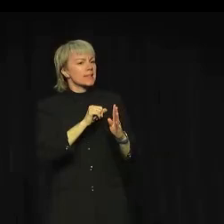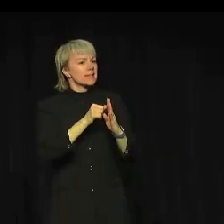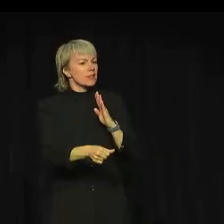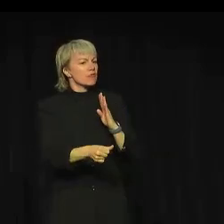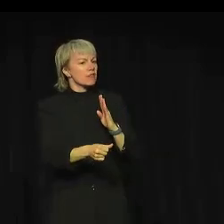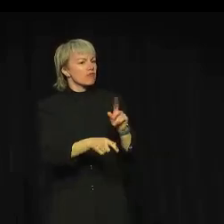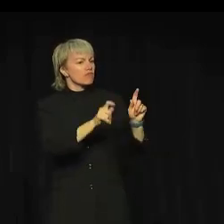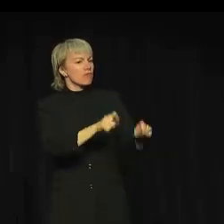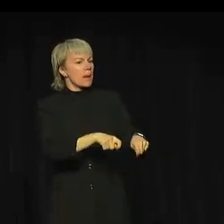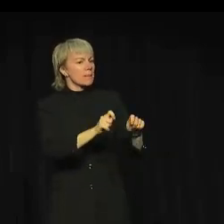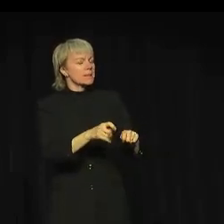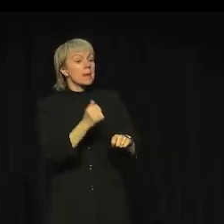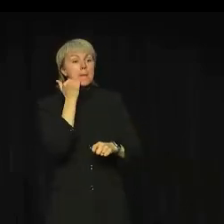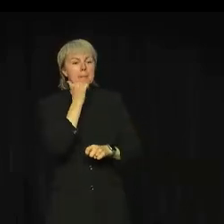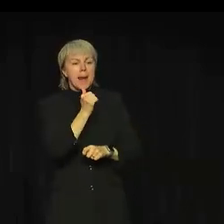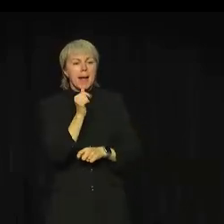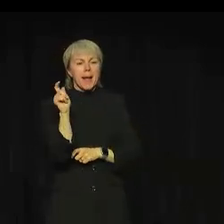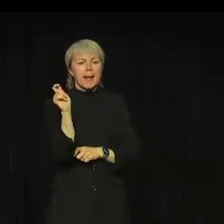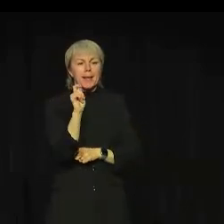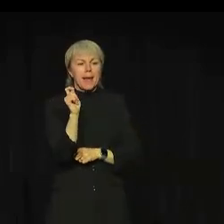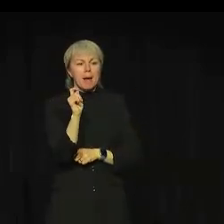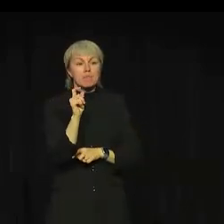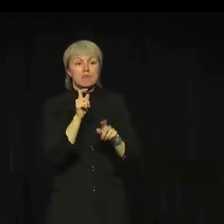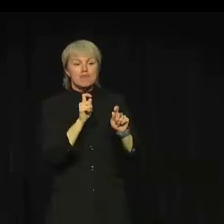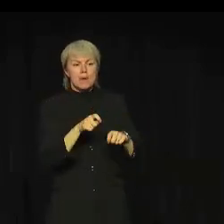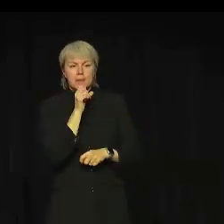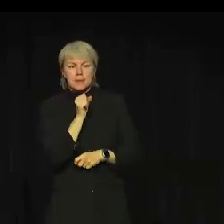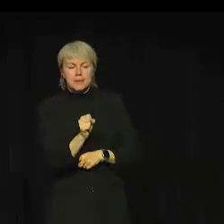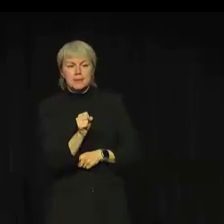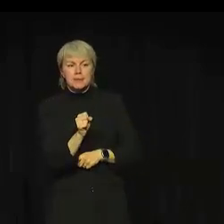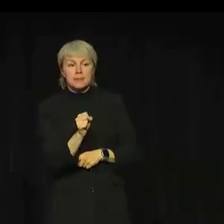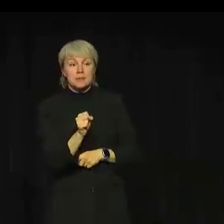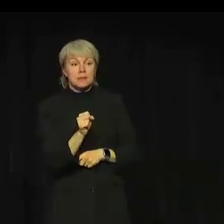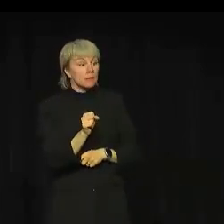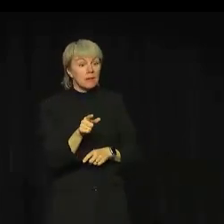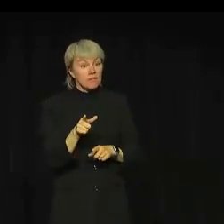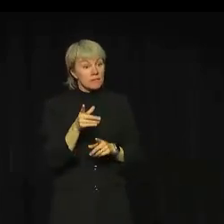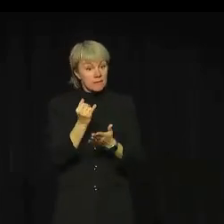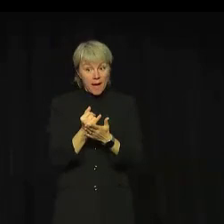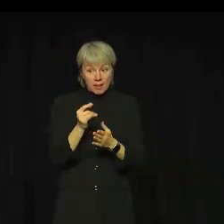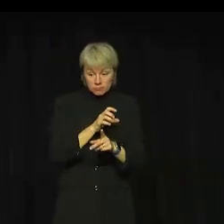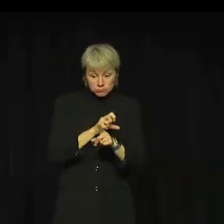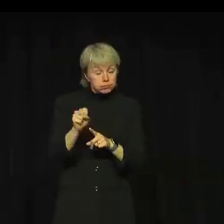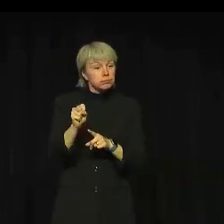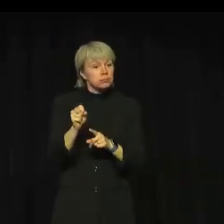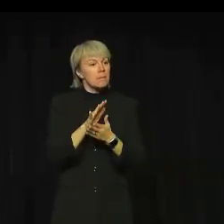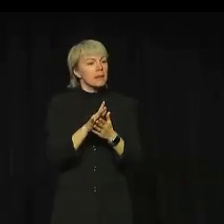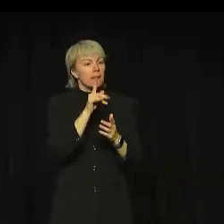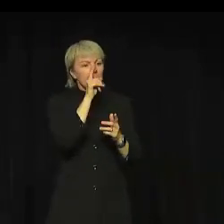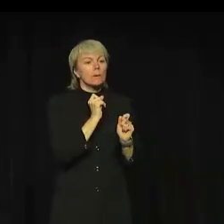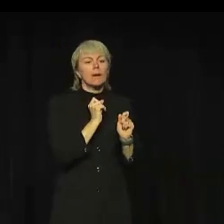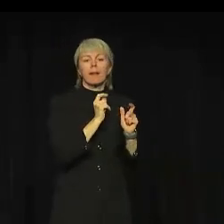cab rapist, failures that meant he was able to go on and rape more women in violation of their rights.